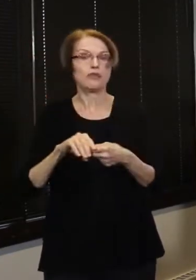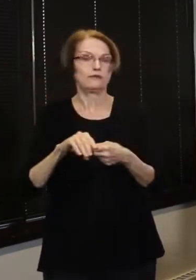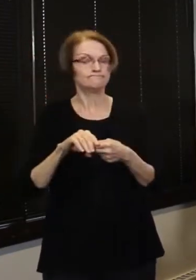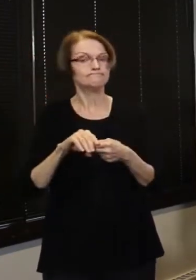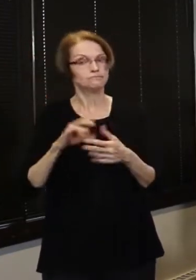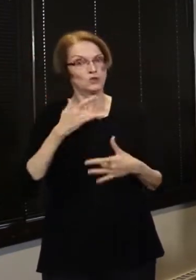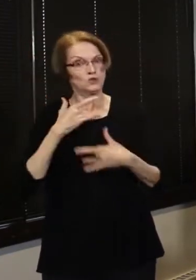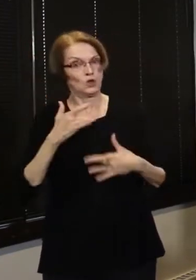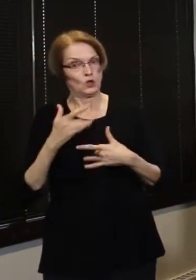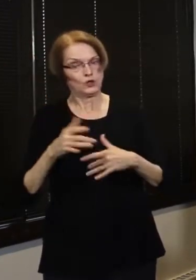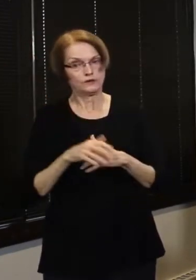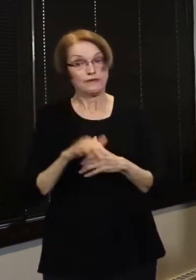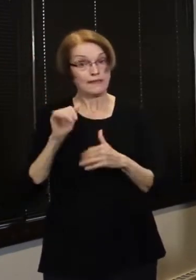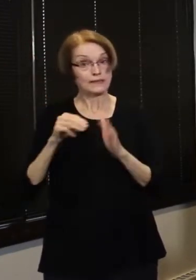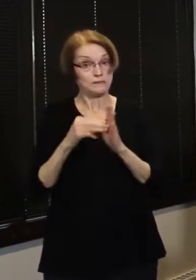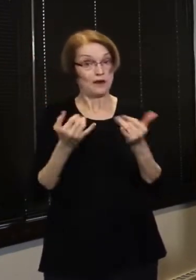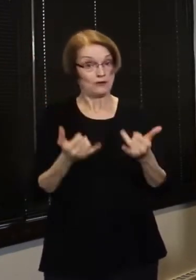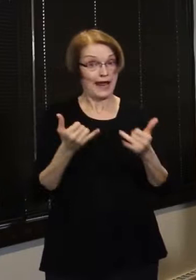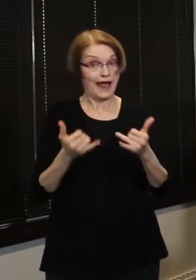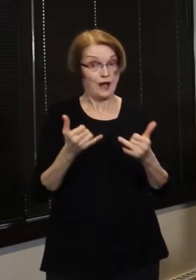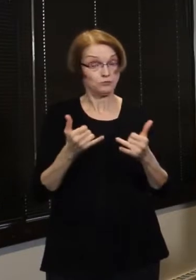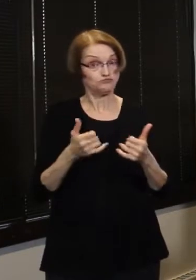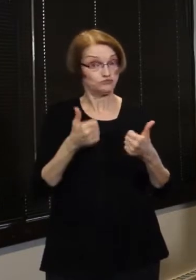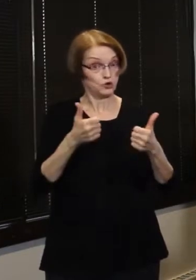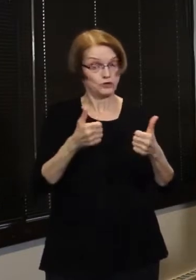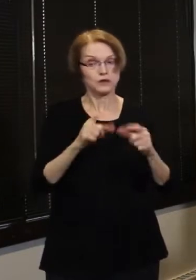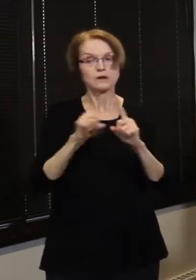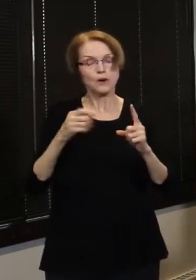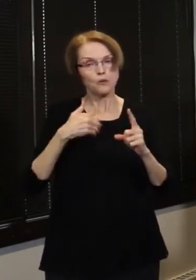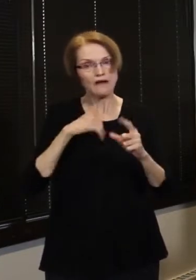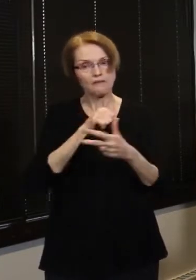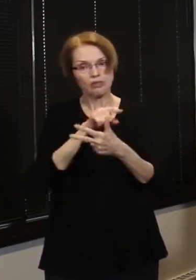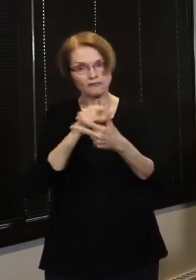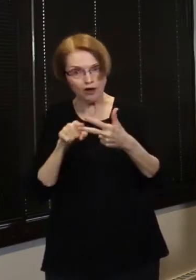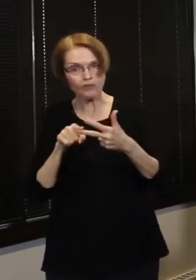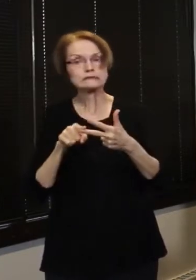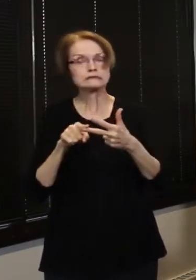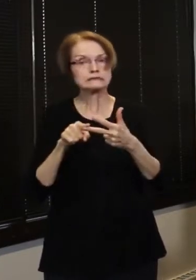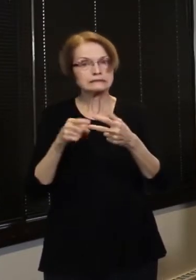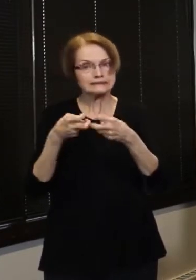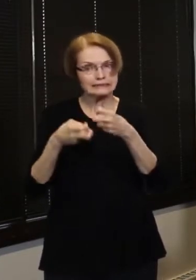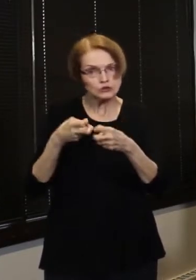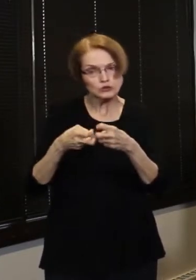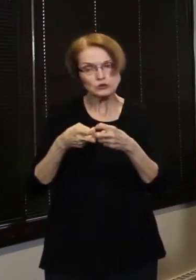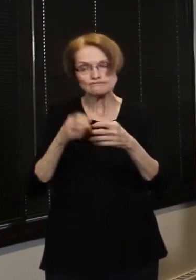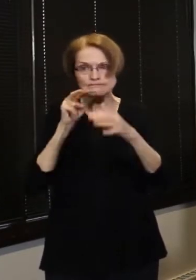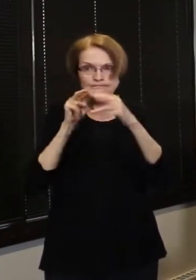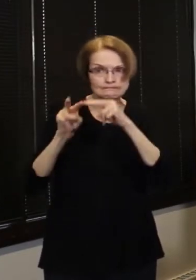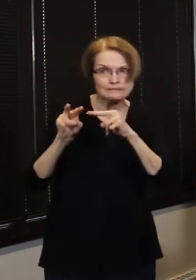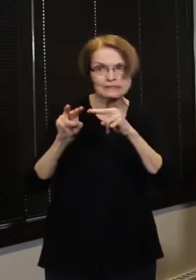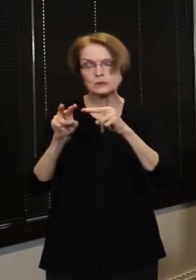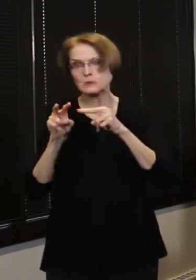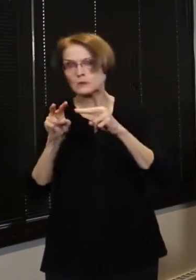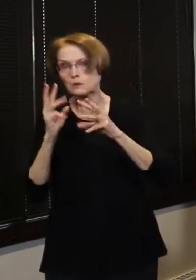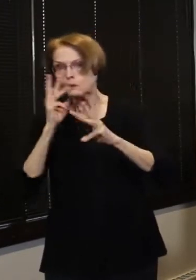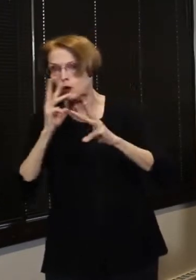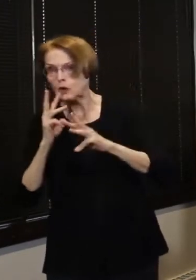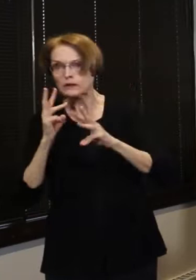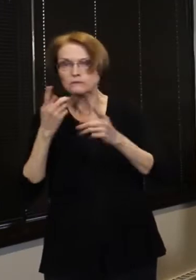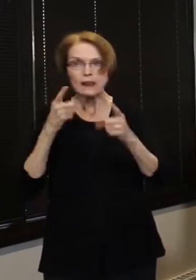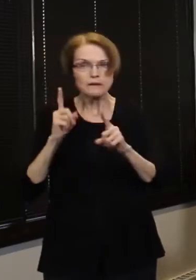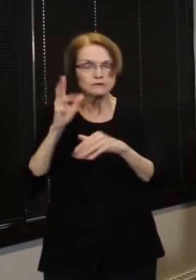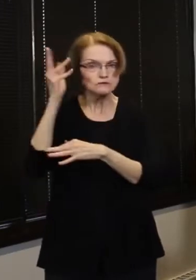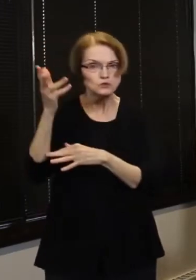right now, but we also have some significant other issues that make us a little bit worried about where we're going to be going